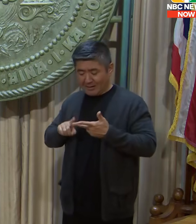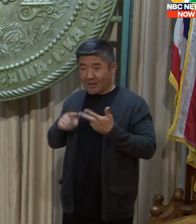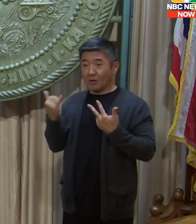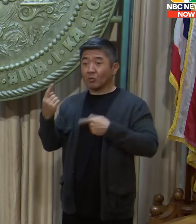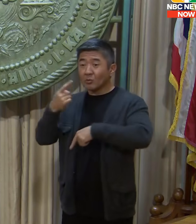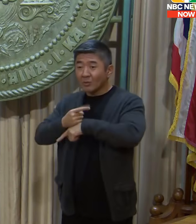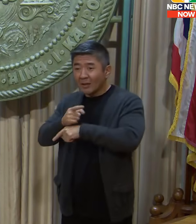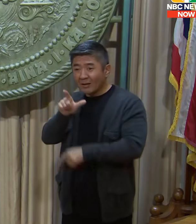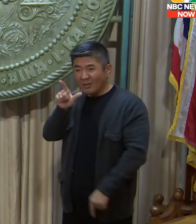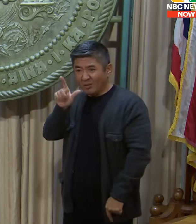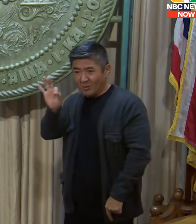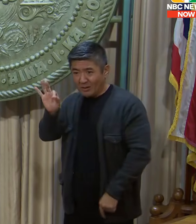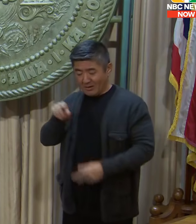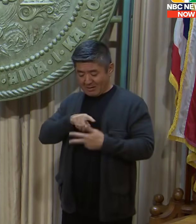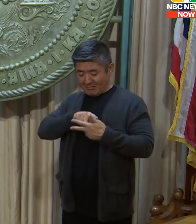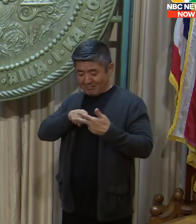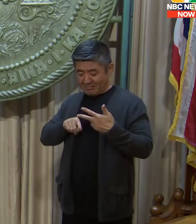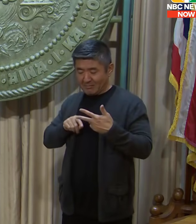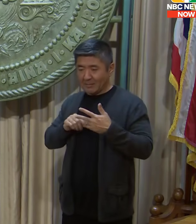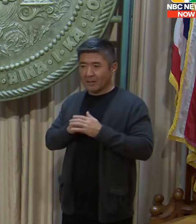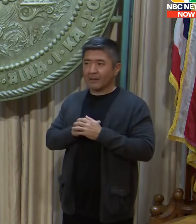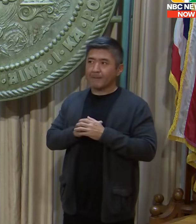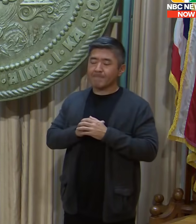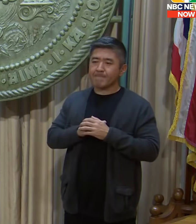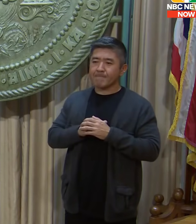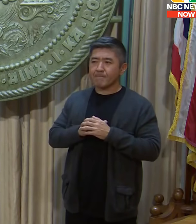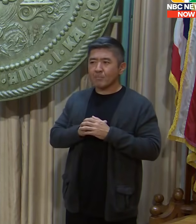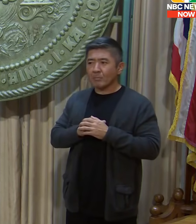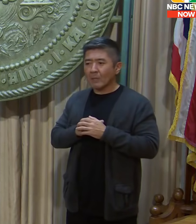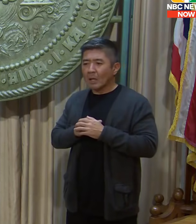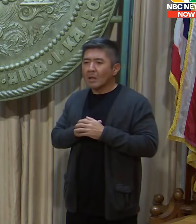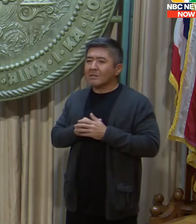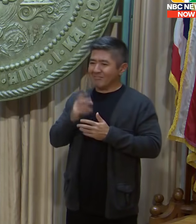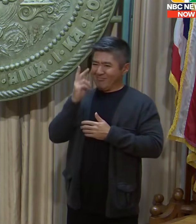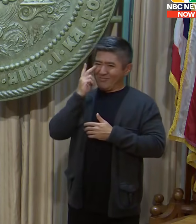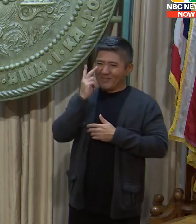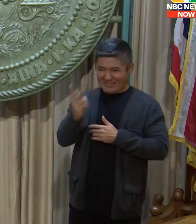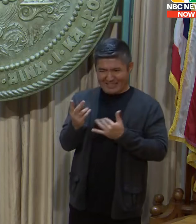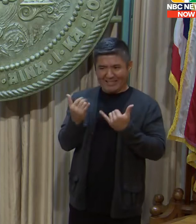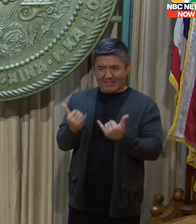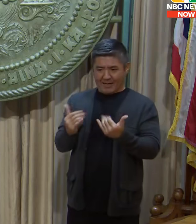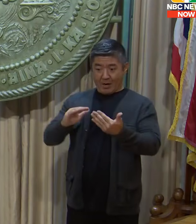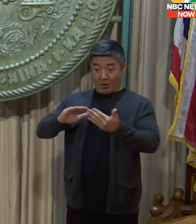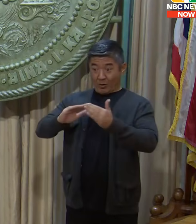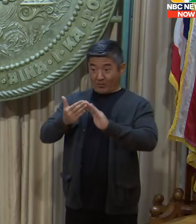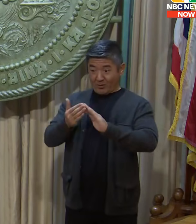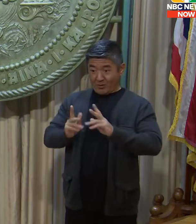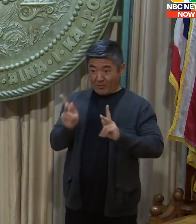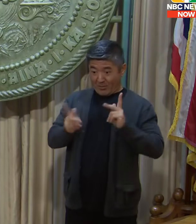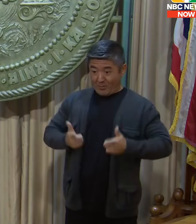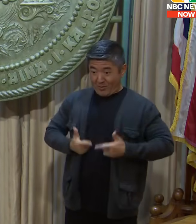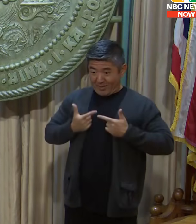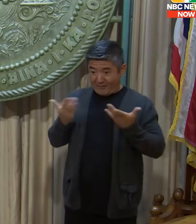29 again. We're seeing some sign of localized community transmission.